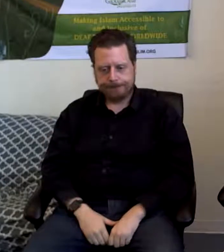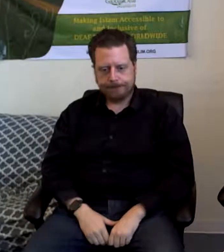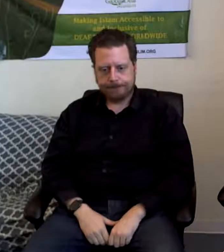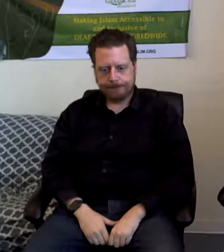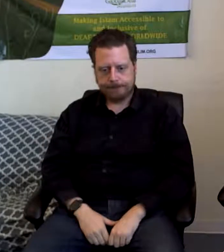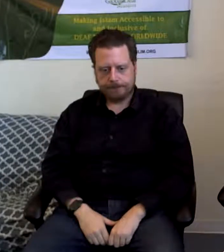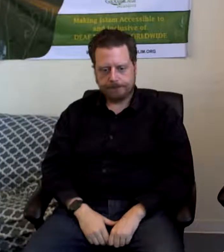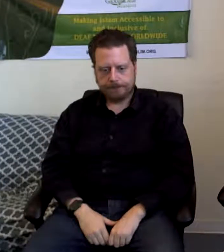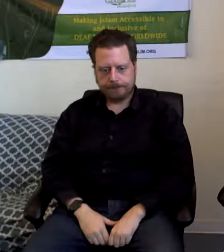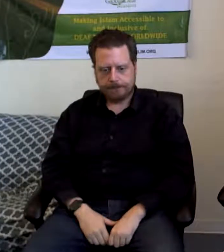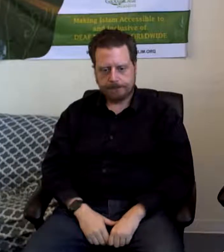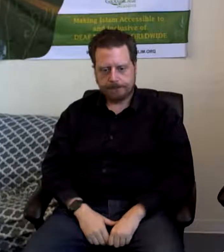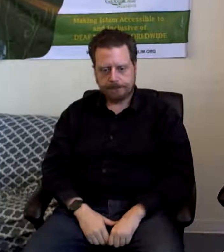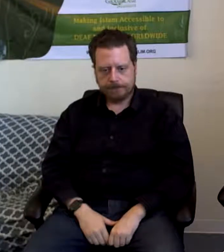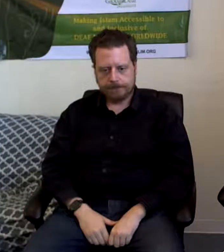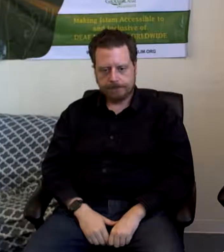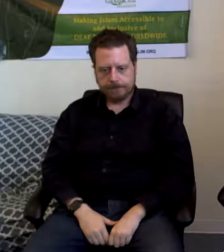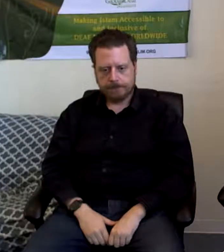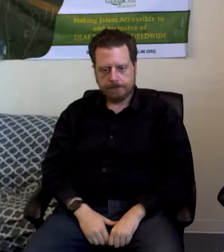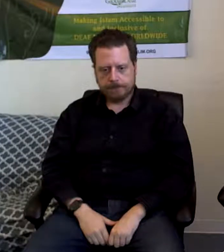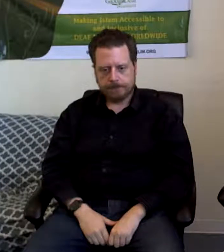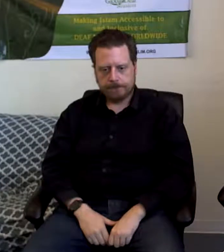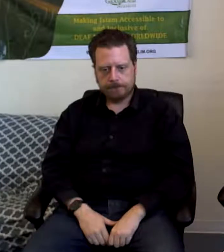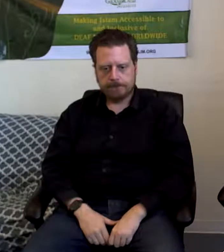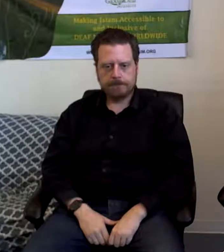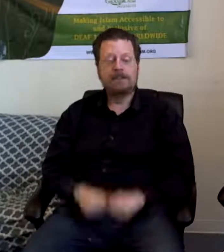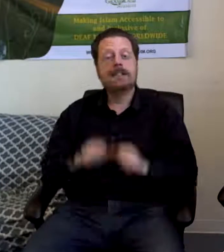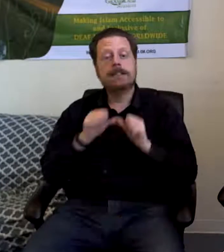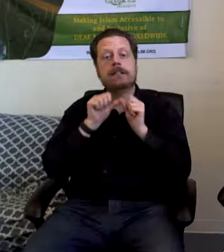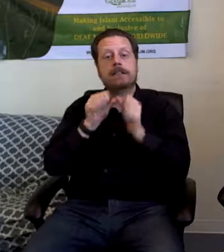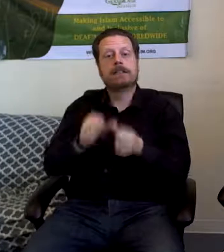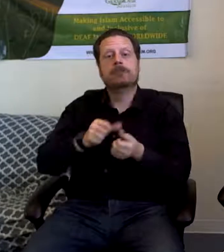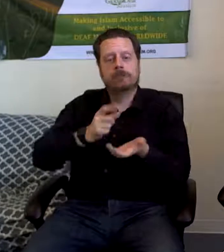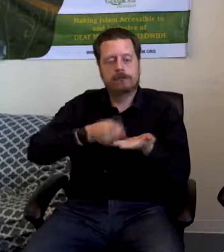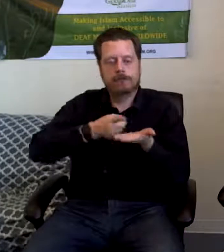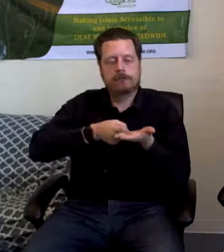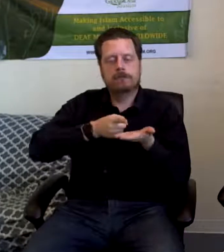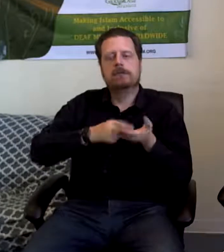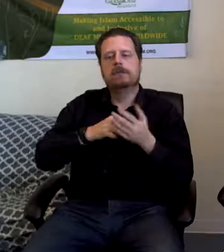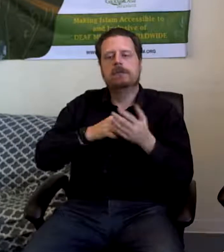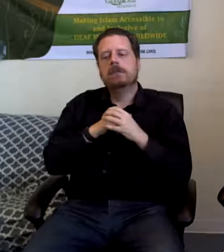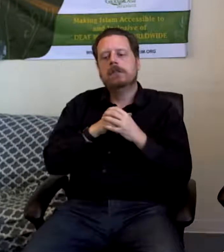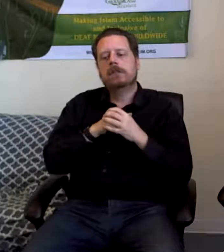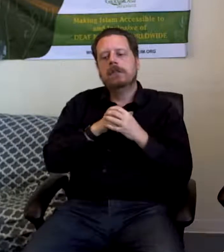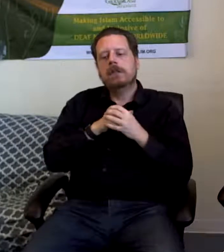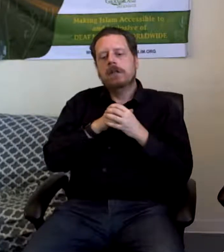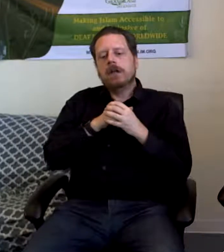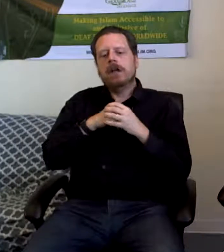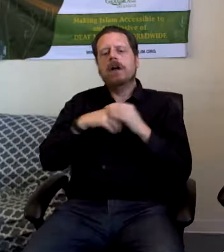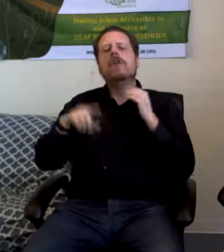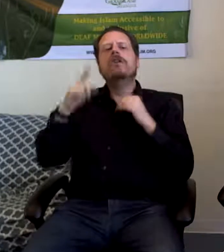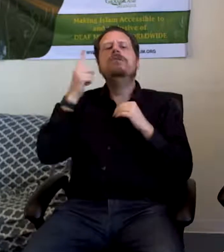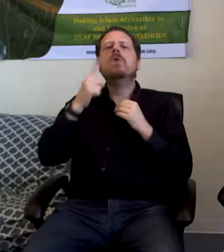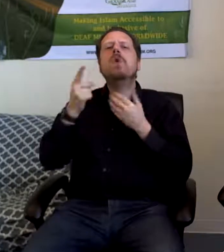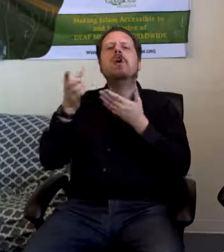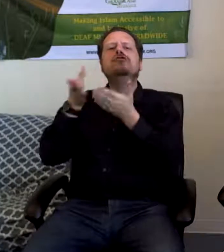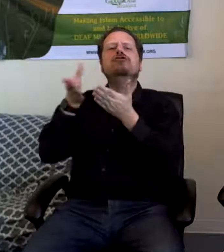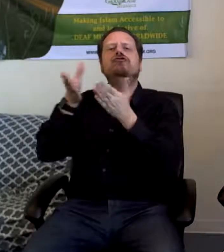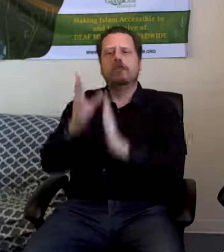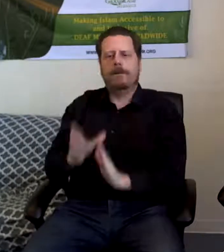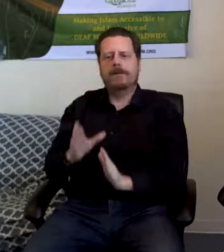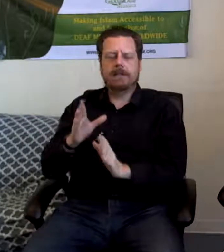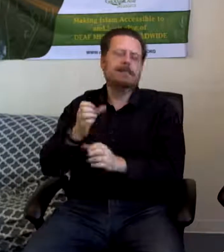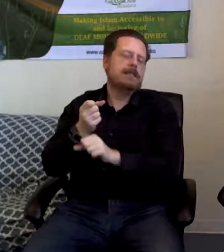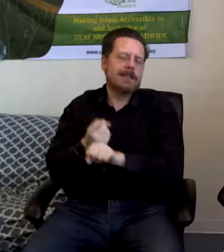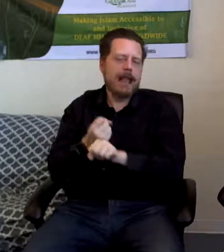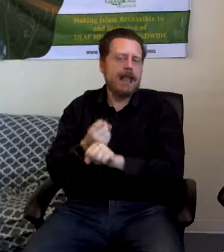And then it goes on to say, as far as those servants or slaves of